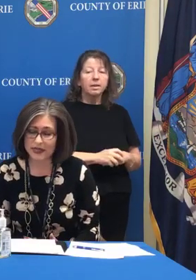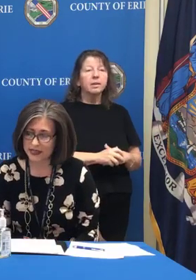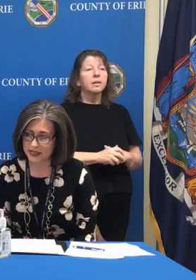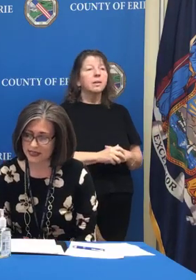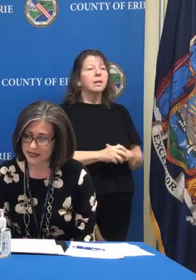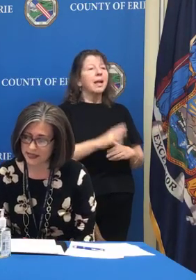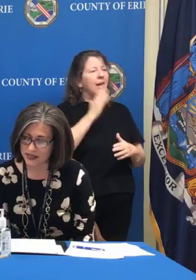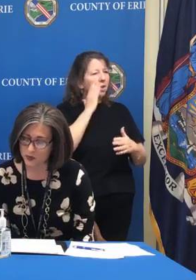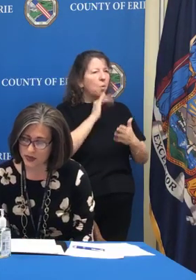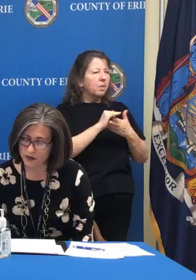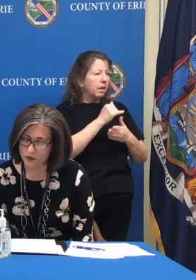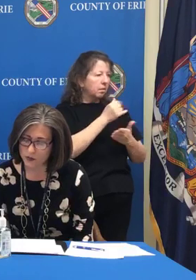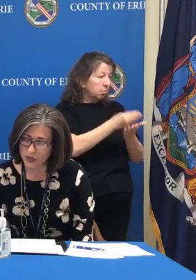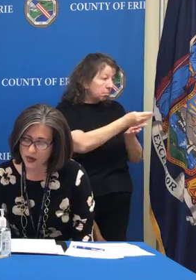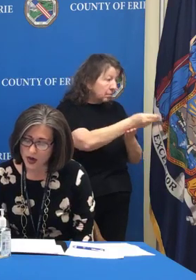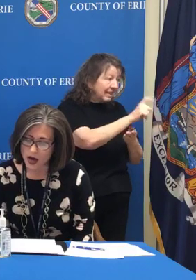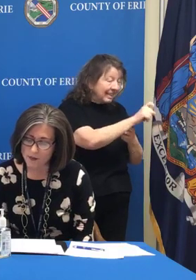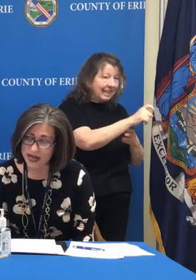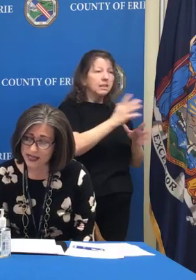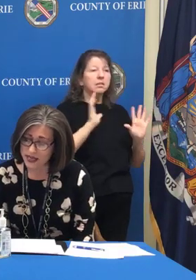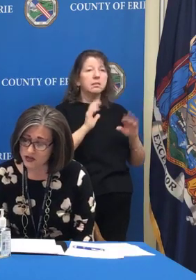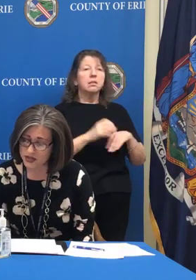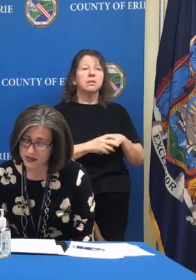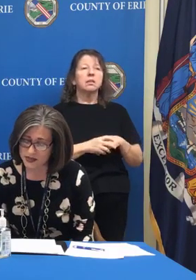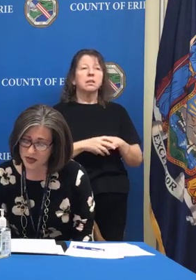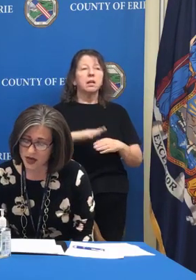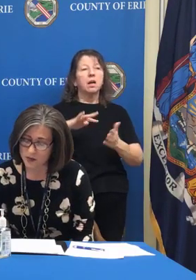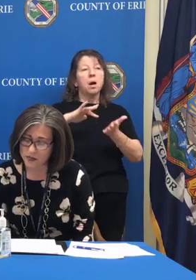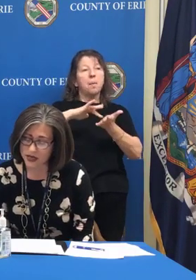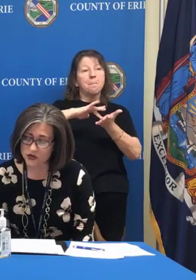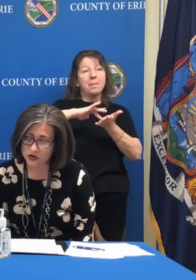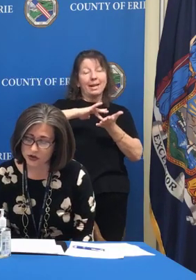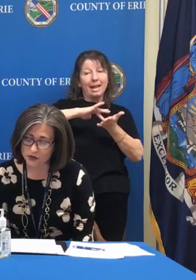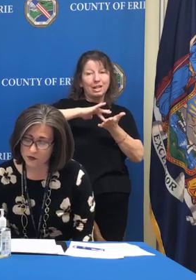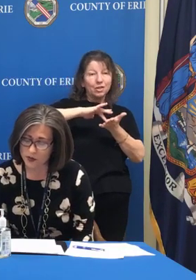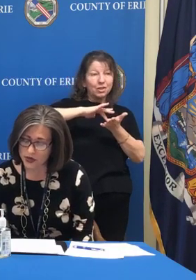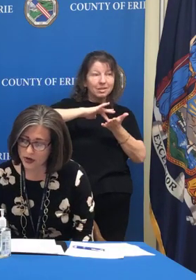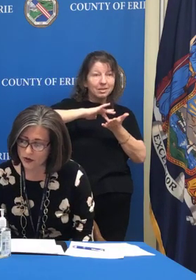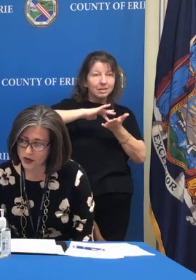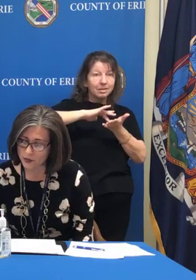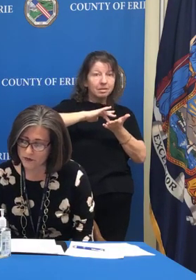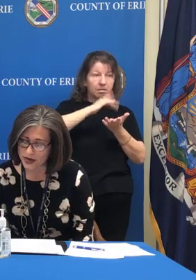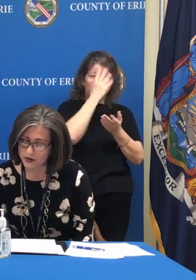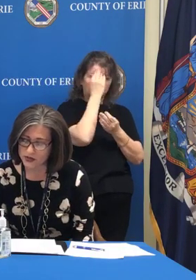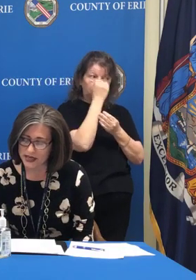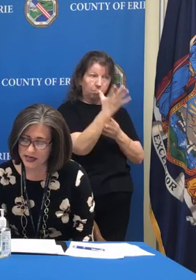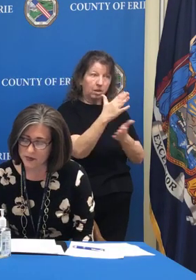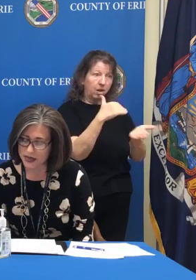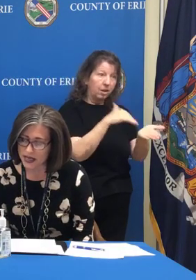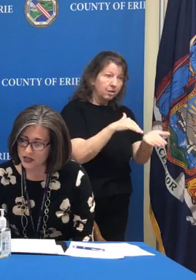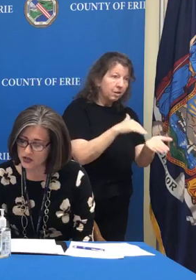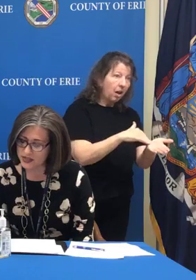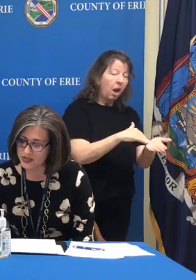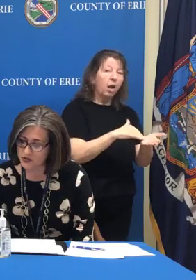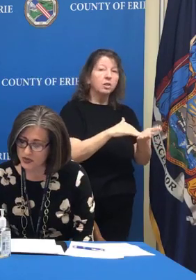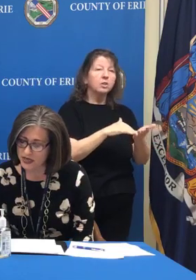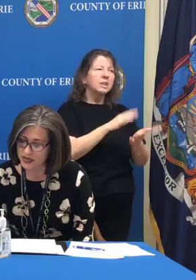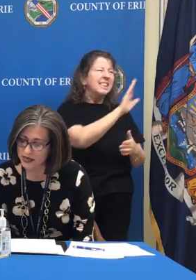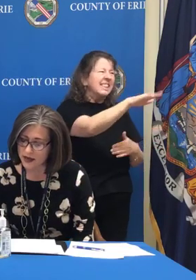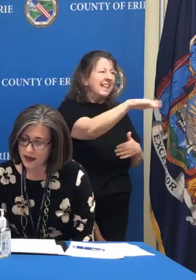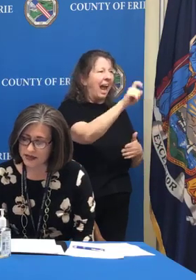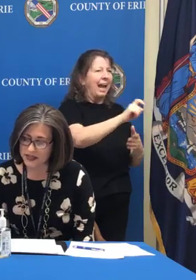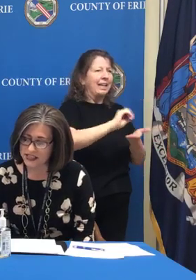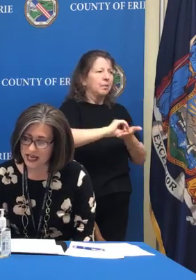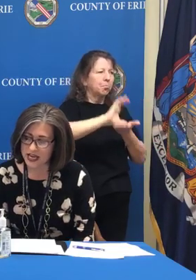your basic necessities with you. Medications, making sure you're informing your healthcare providers on any medications that you